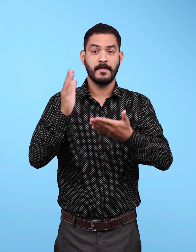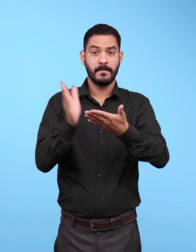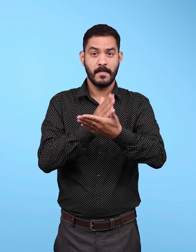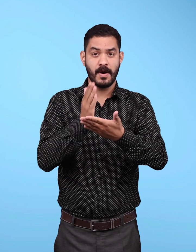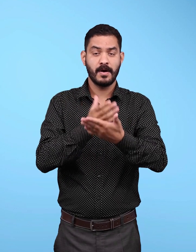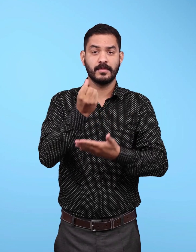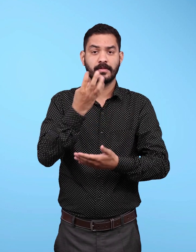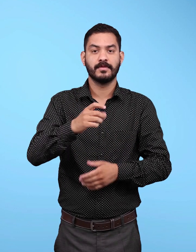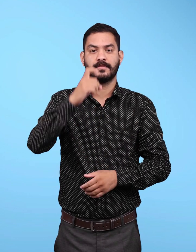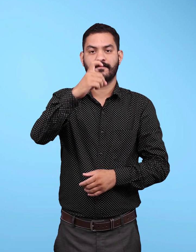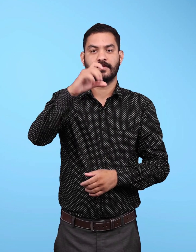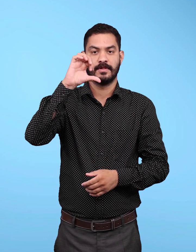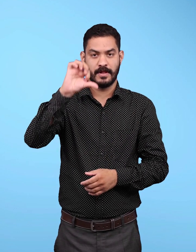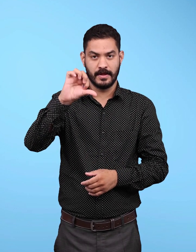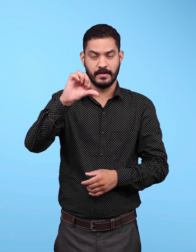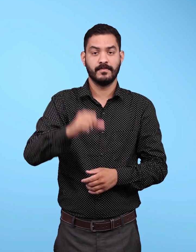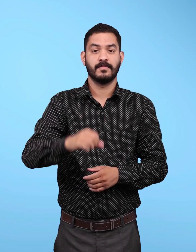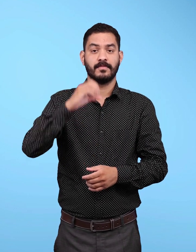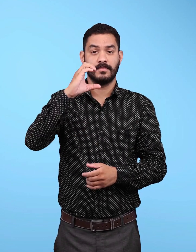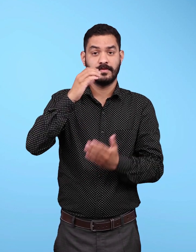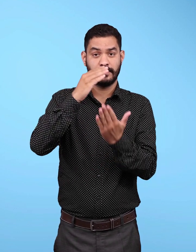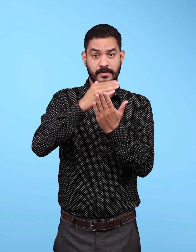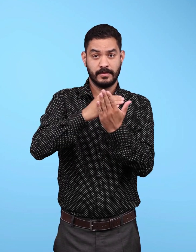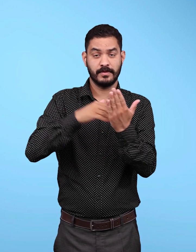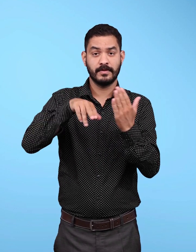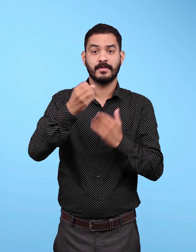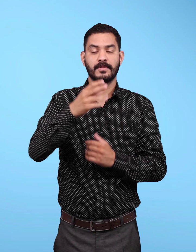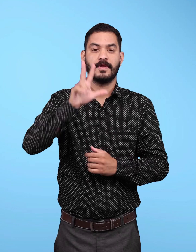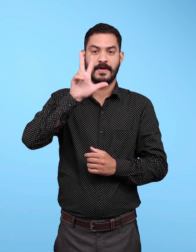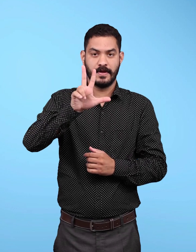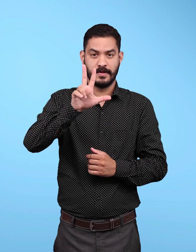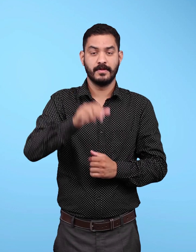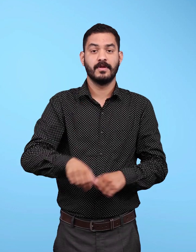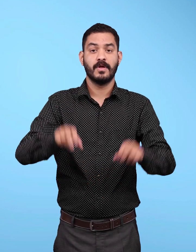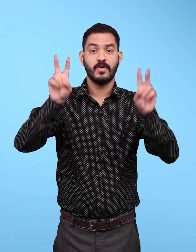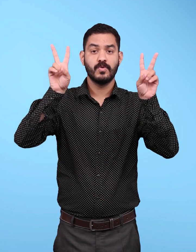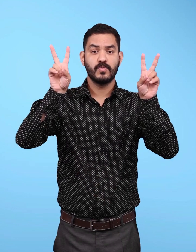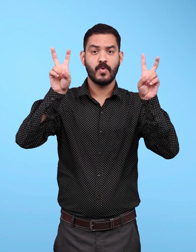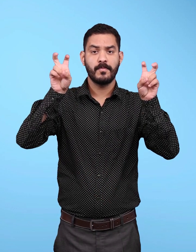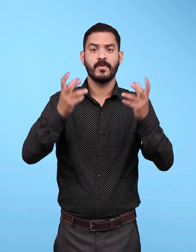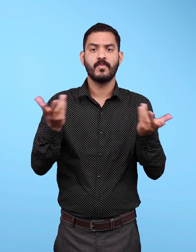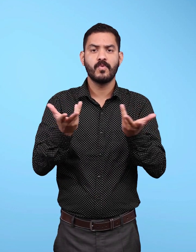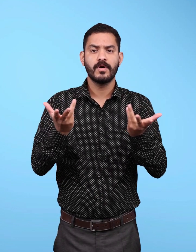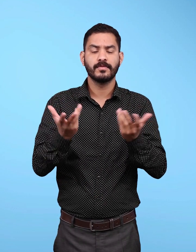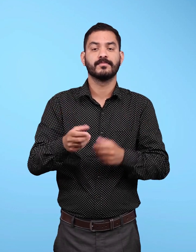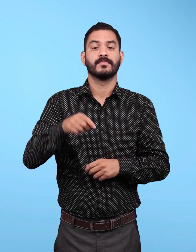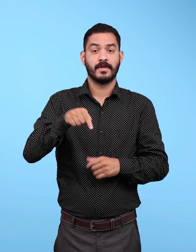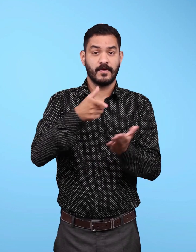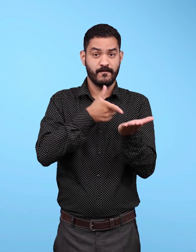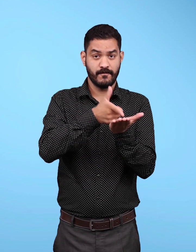Page number 79. Chapter number 8. Title: Vital Villages,